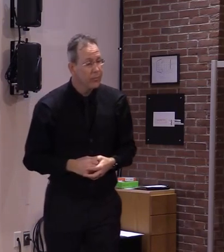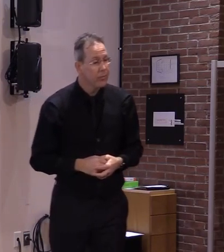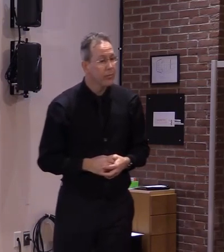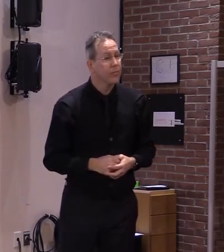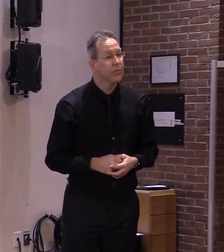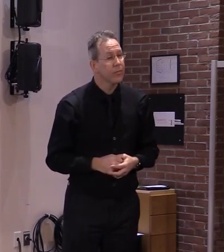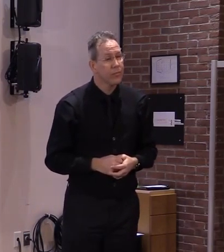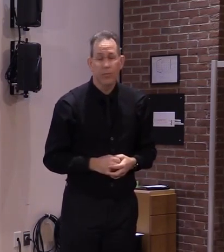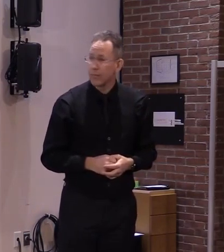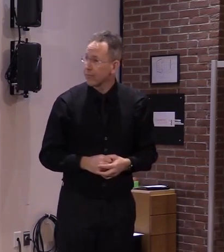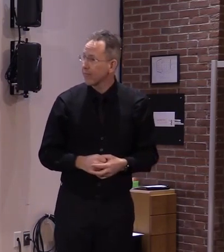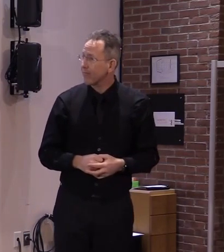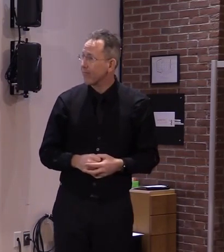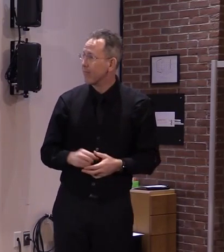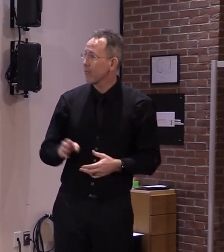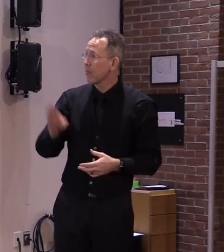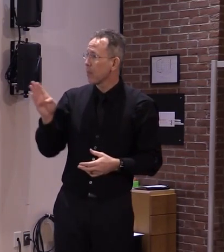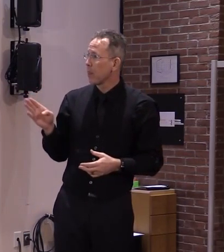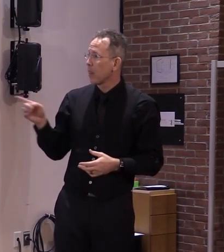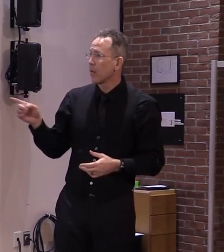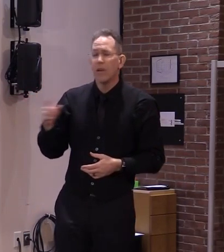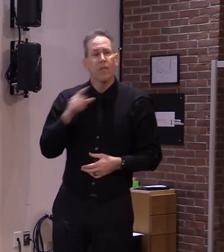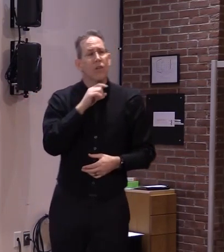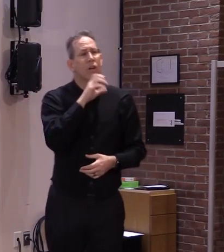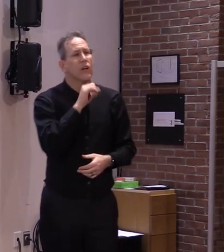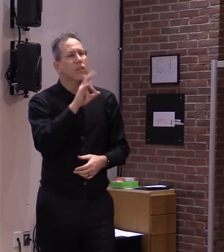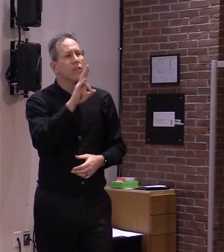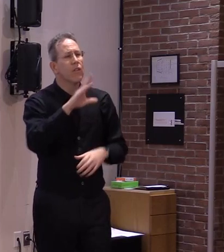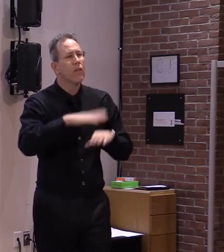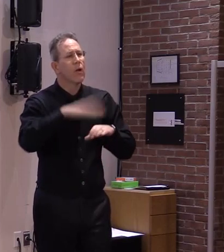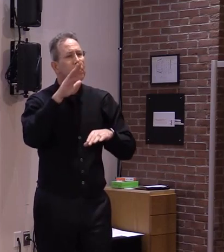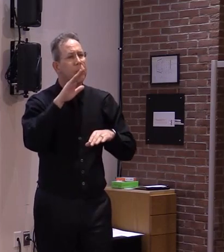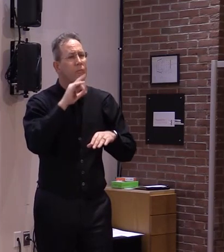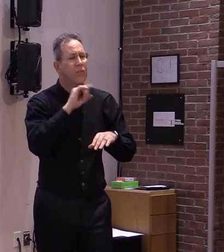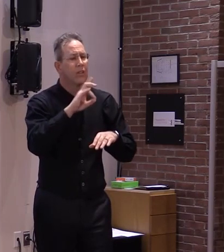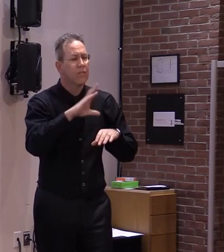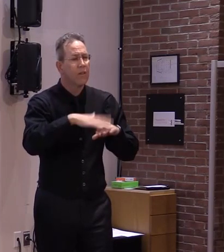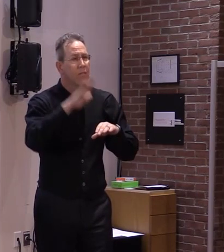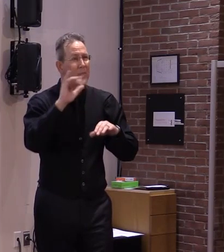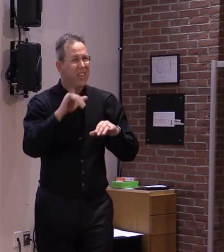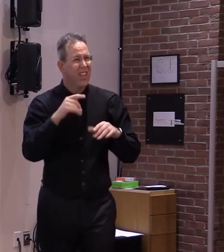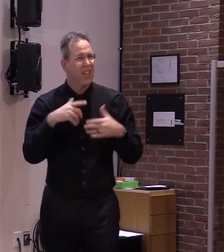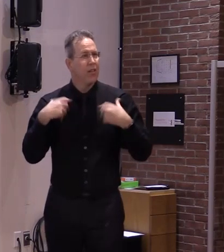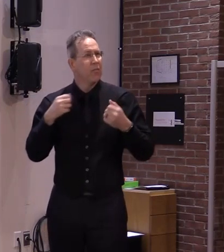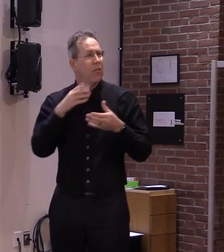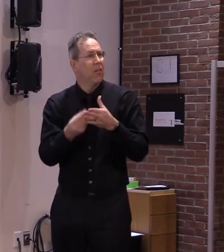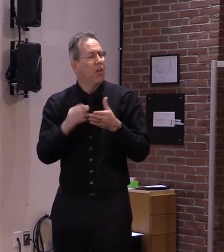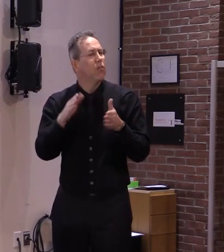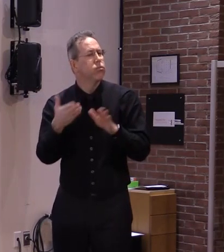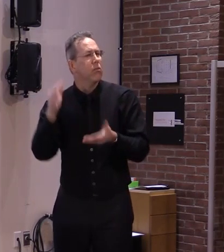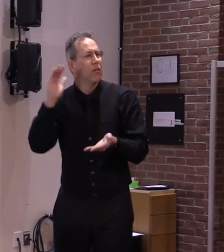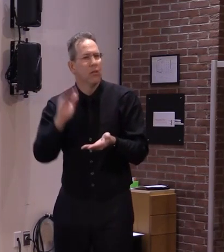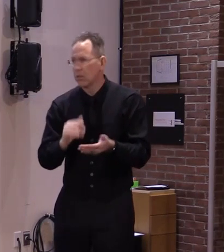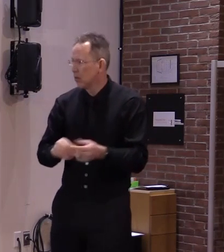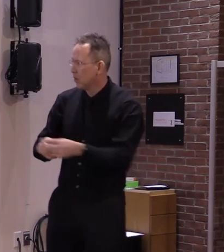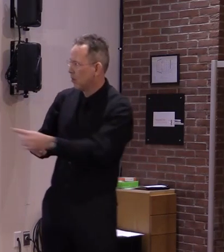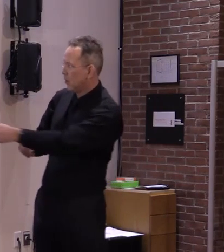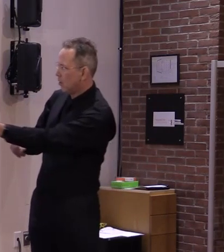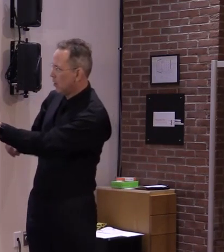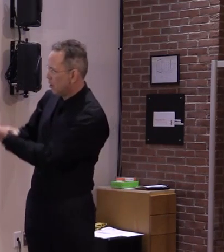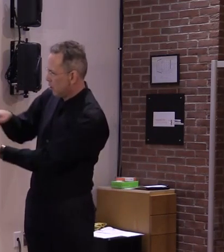peak. Although we've only seen gradual improvement in our case rates overall, we have seen much more